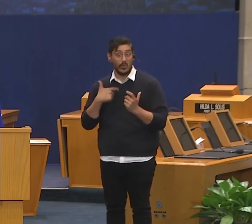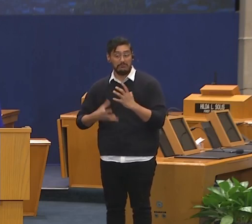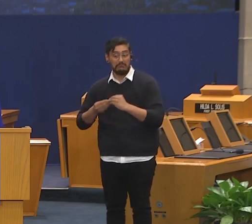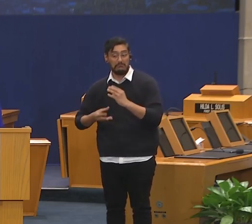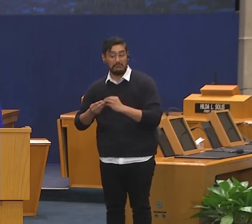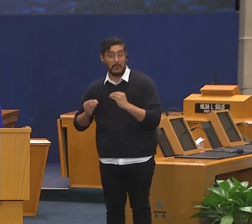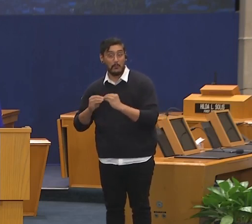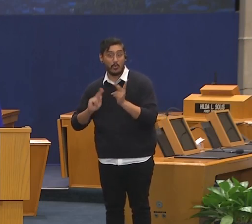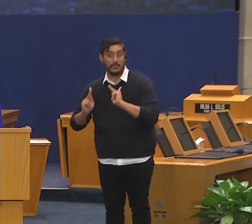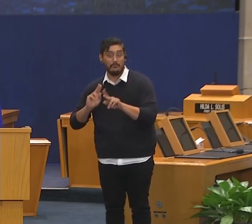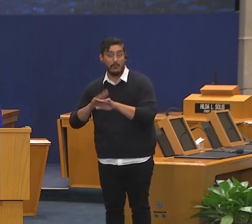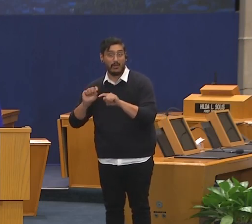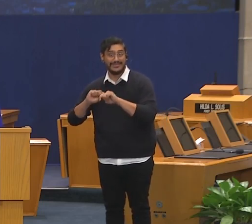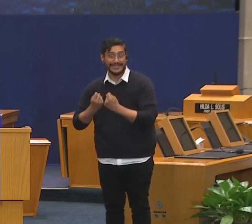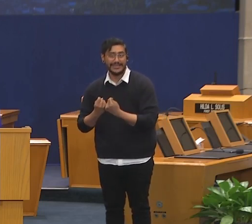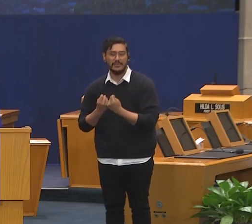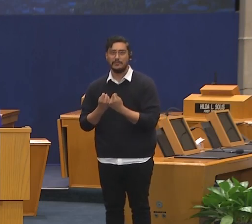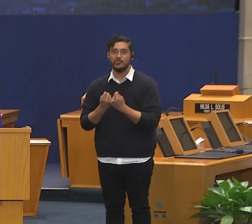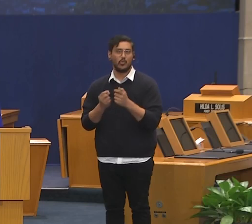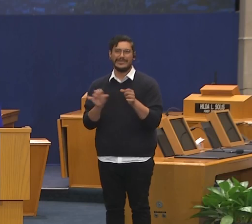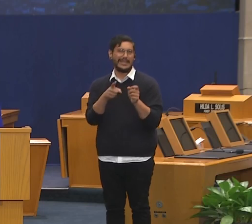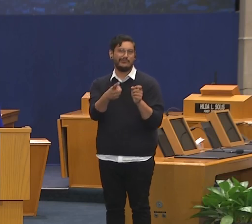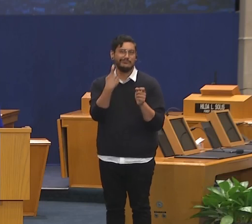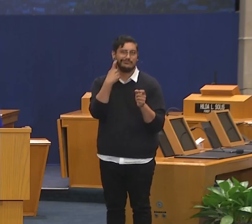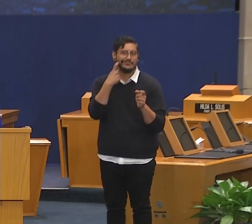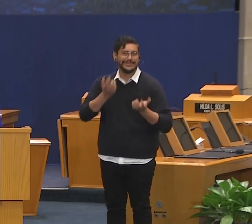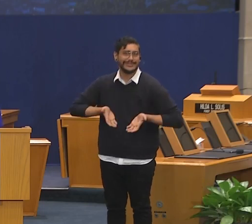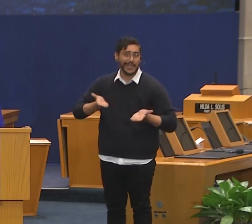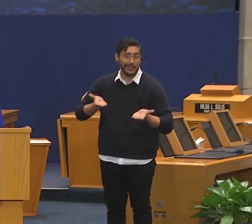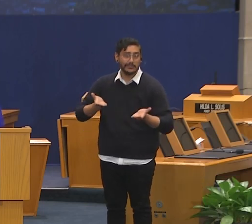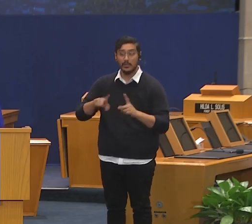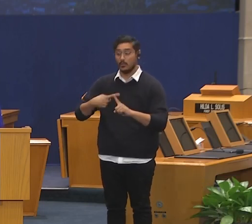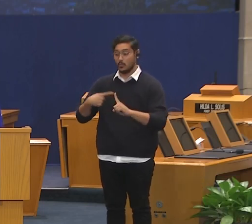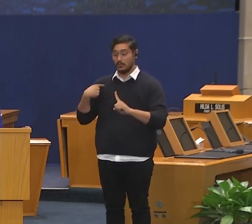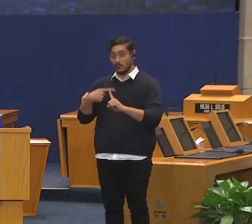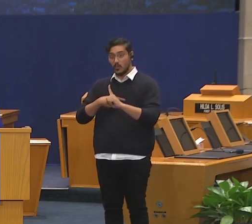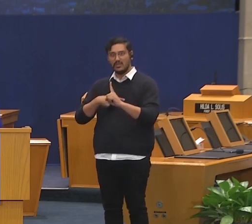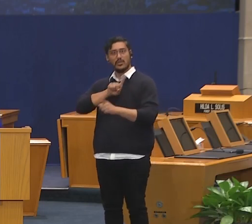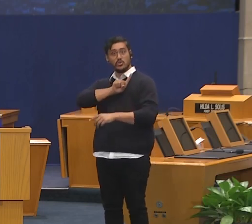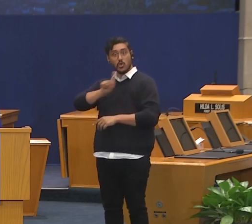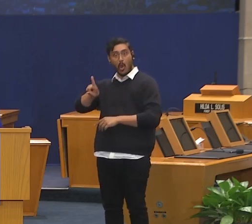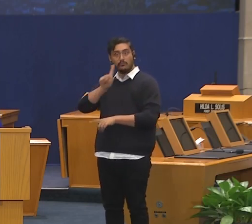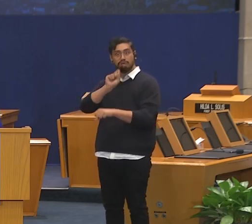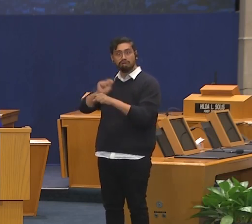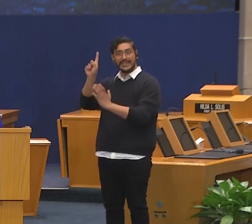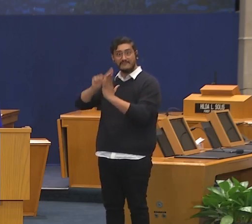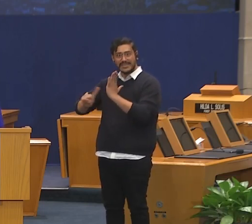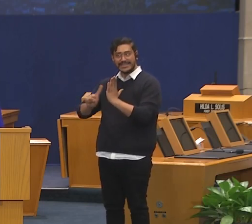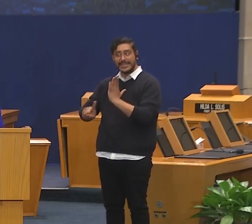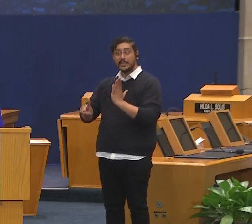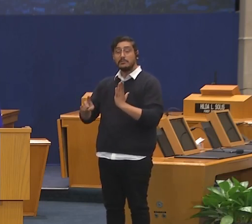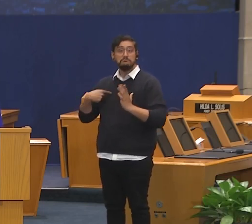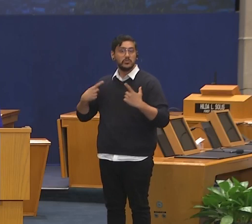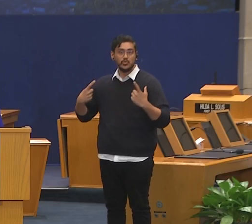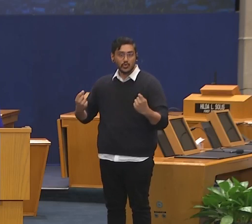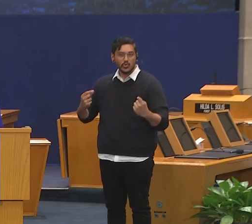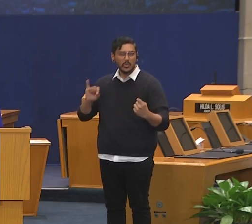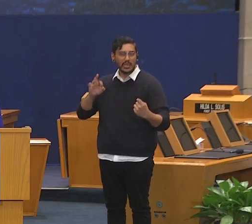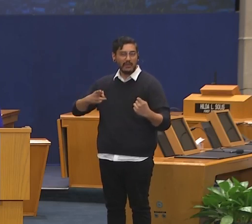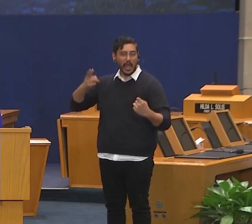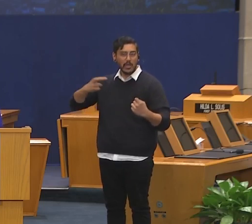that, just like you suggested, when we do an investigation, we're able to, particularly in the higher risk settings, we're able